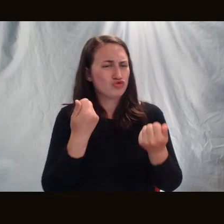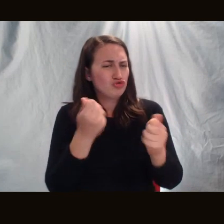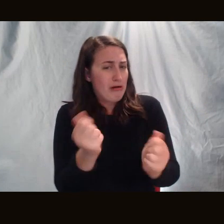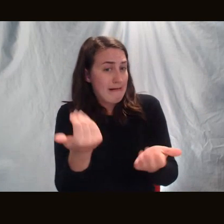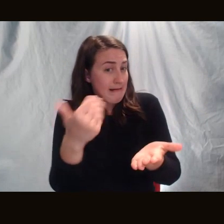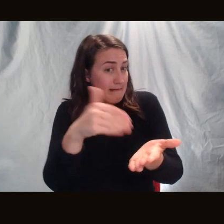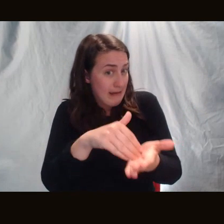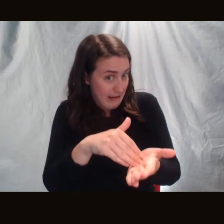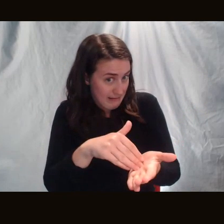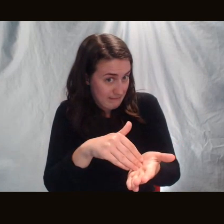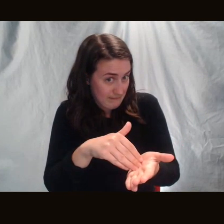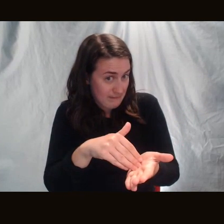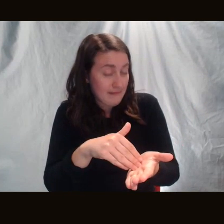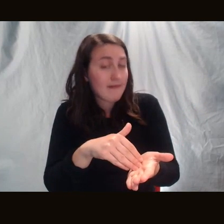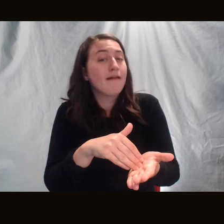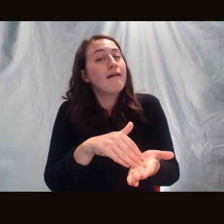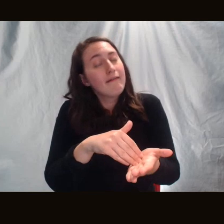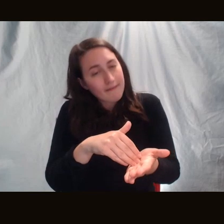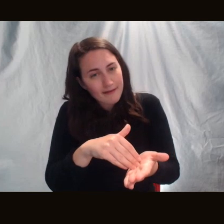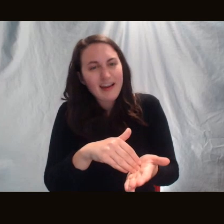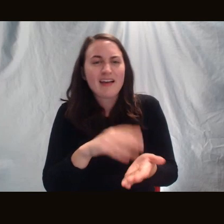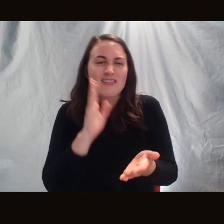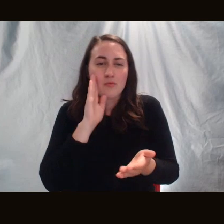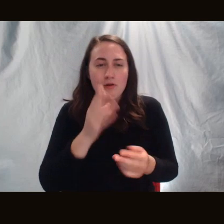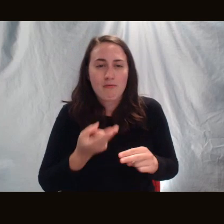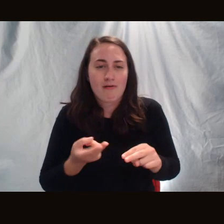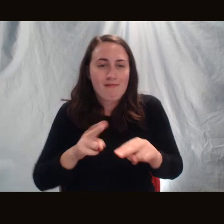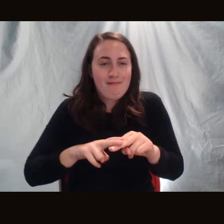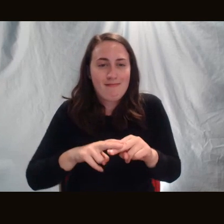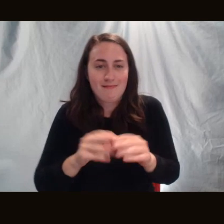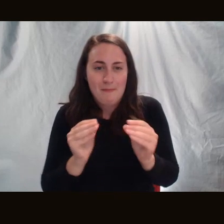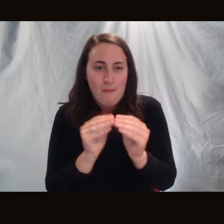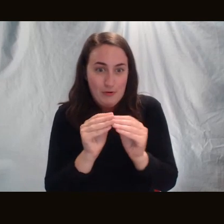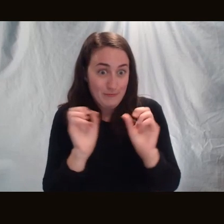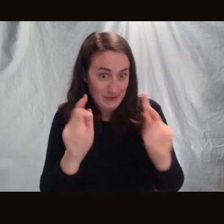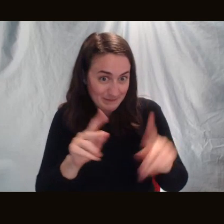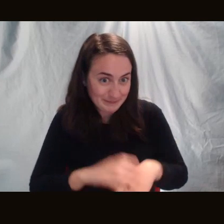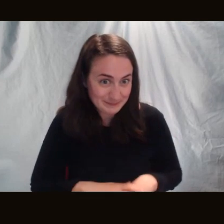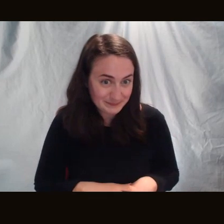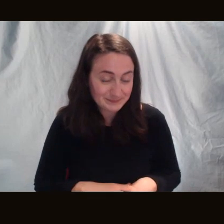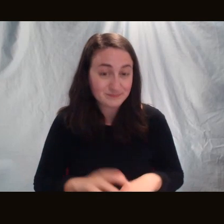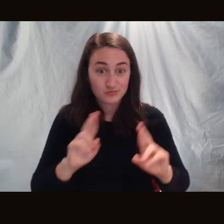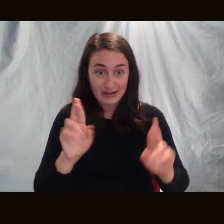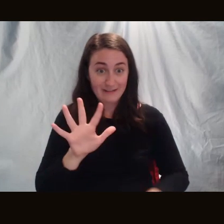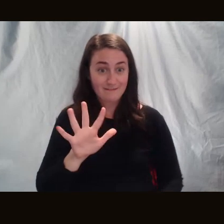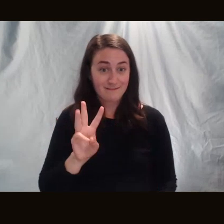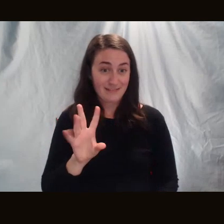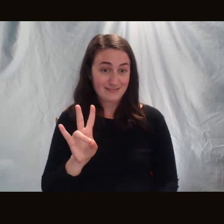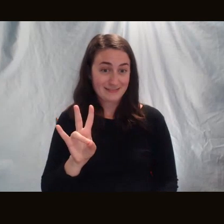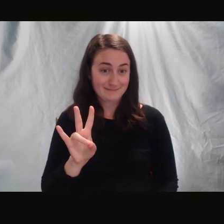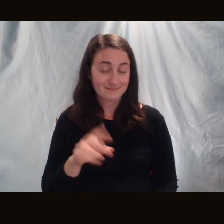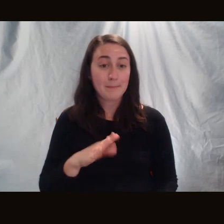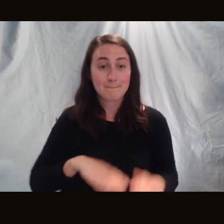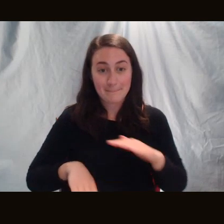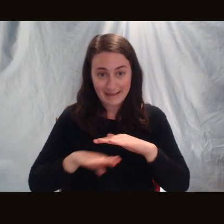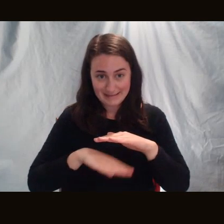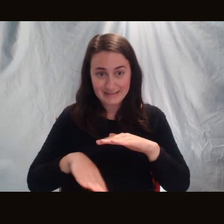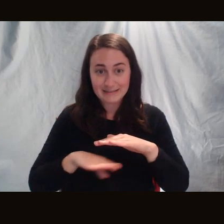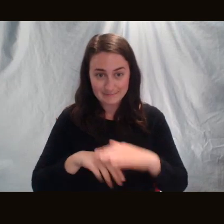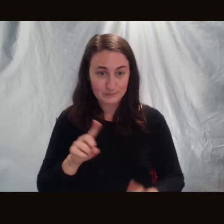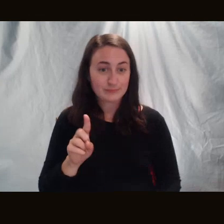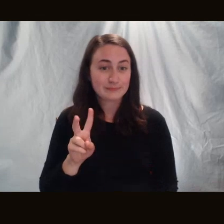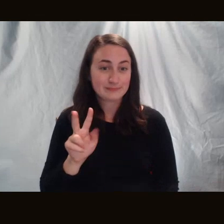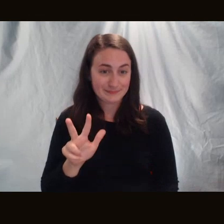we're going to continue to evolve and add on those layers. Ready? 5, 6, basic step.